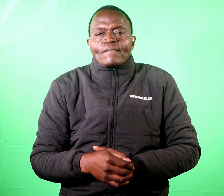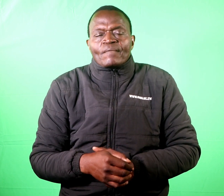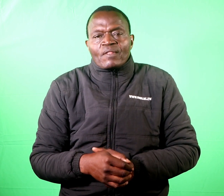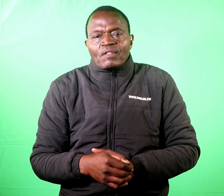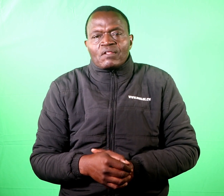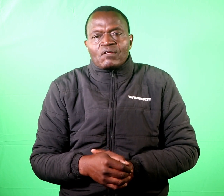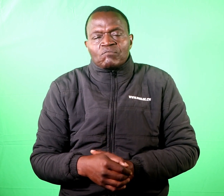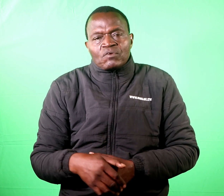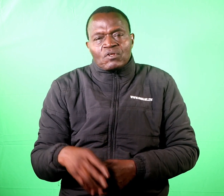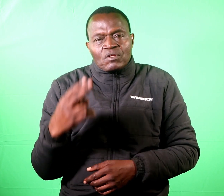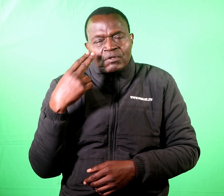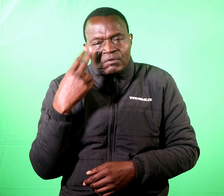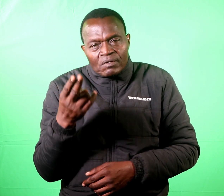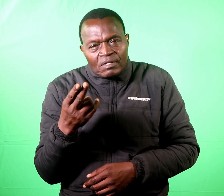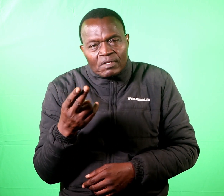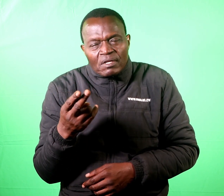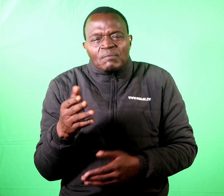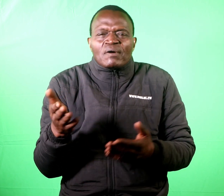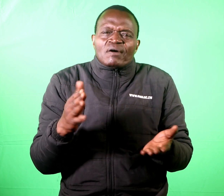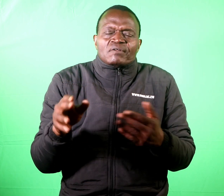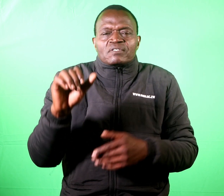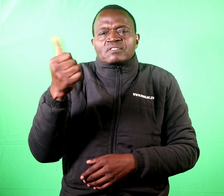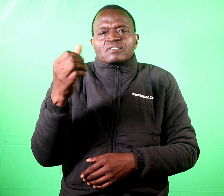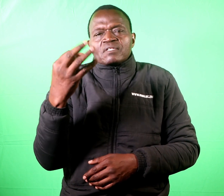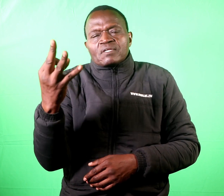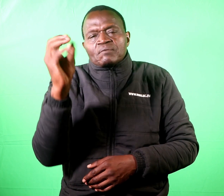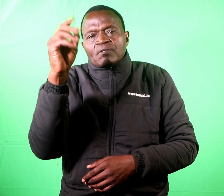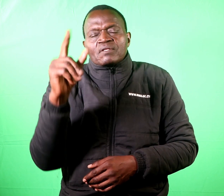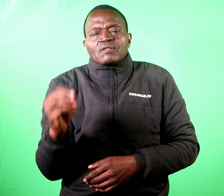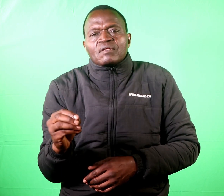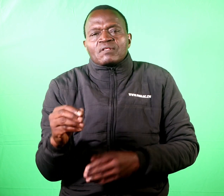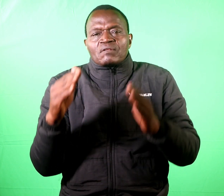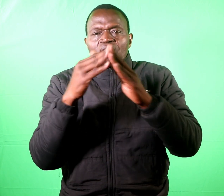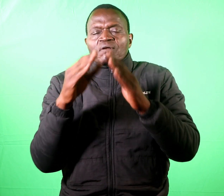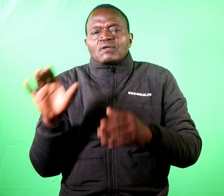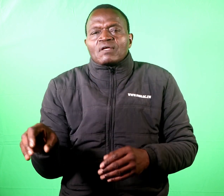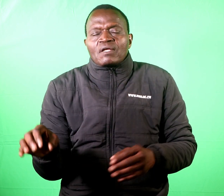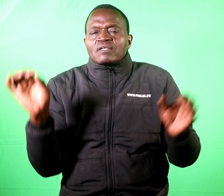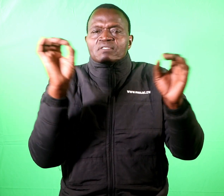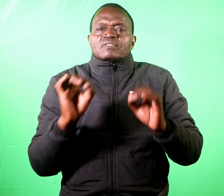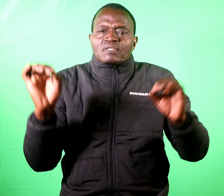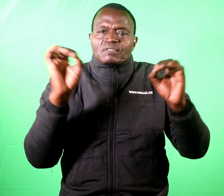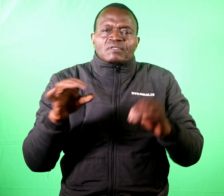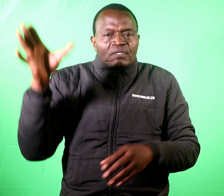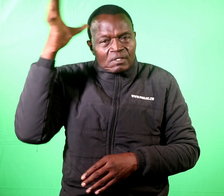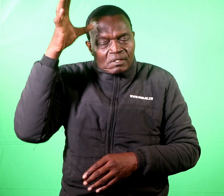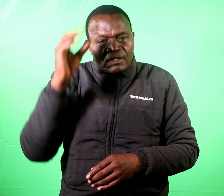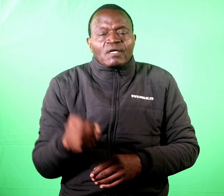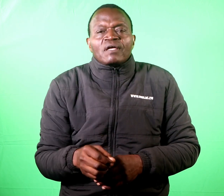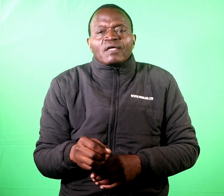Considering that about 63% of households did not own cattle and 56% did not